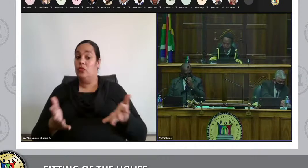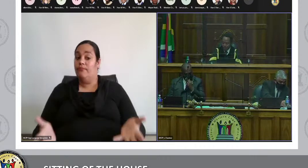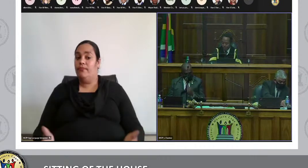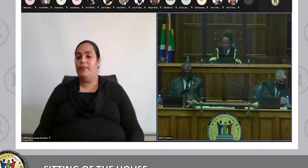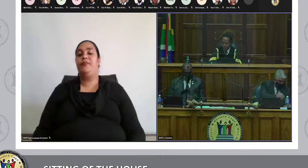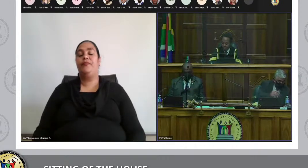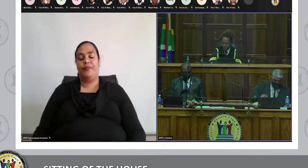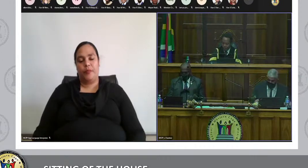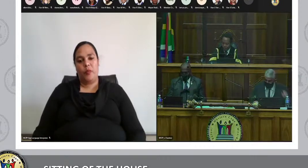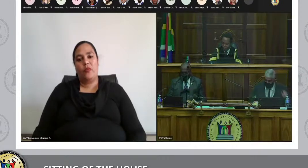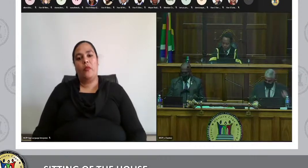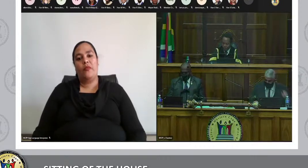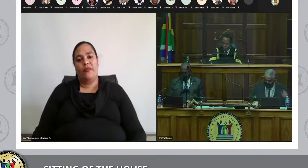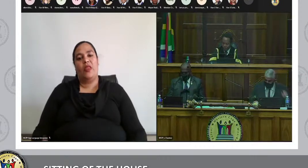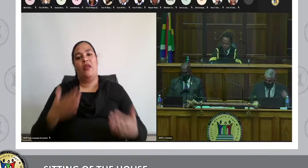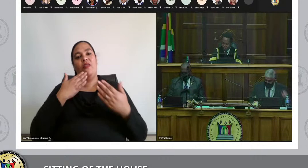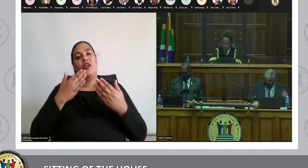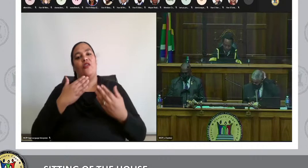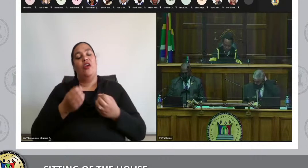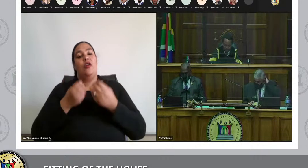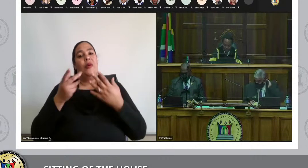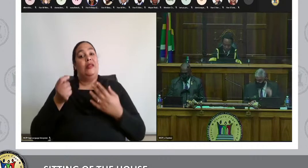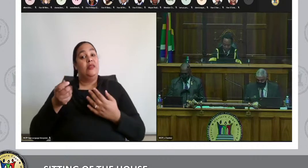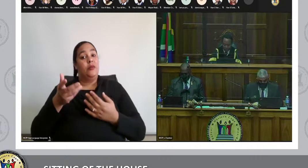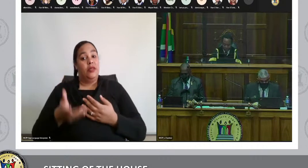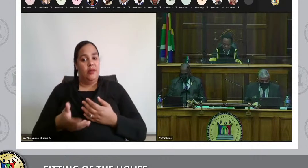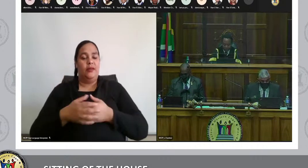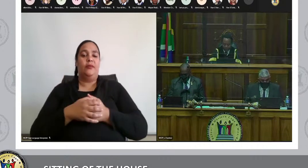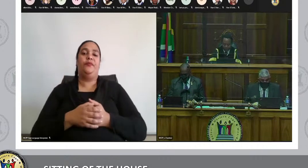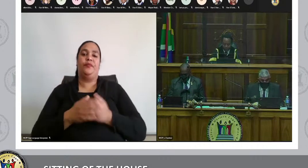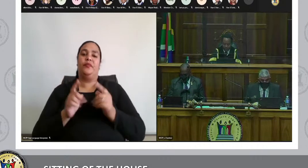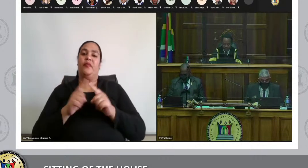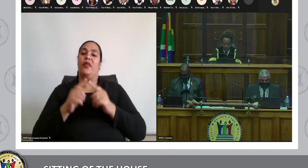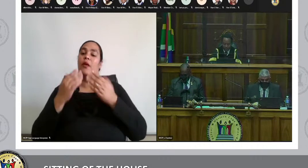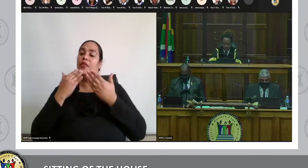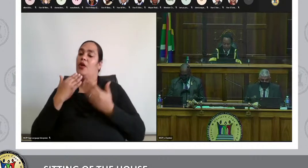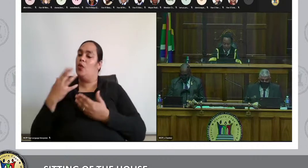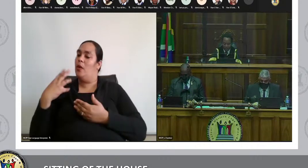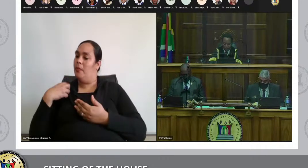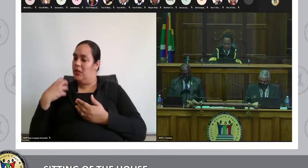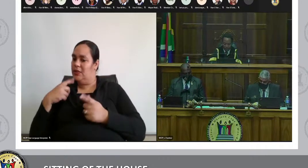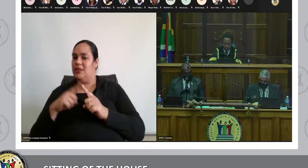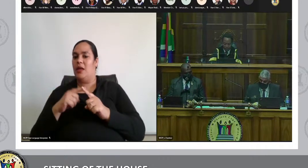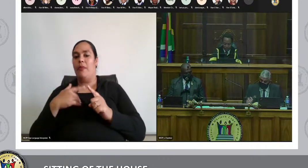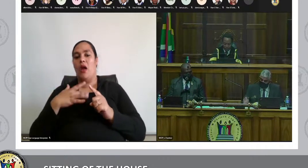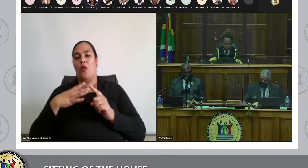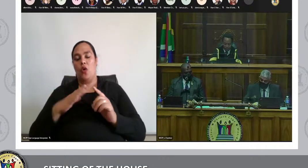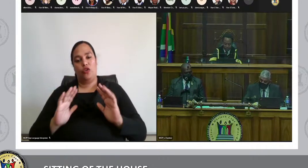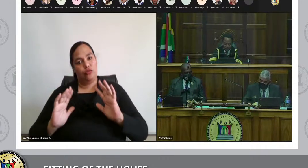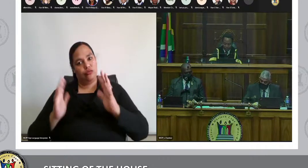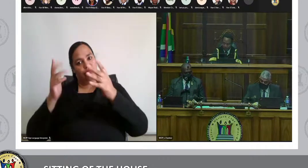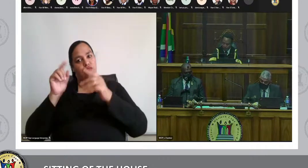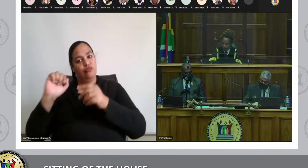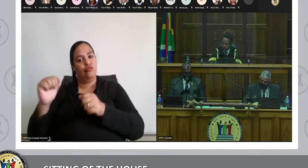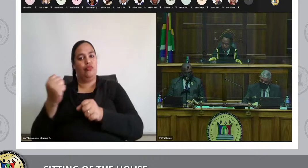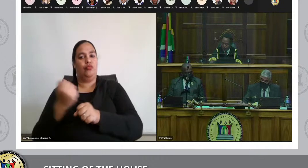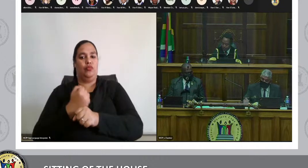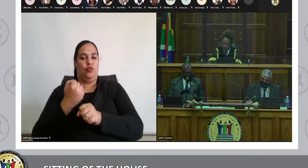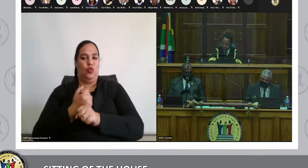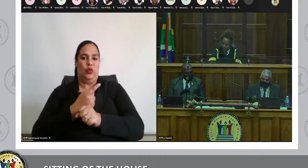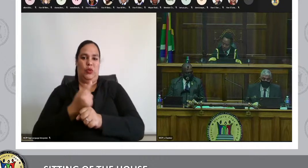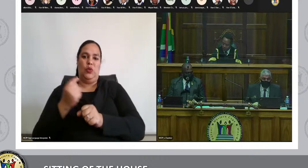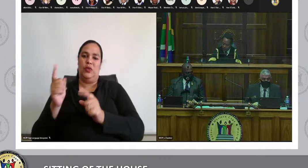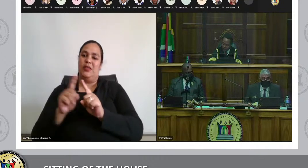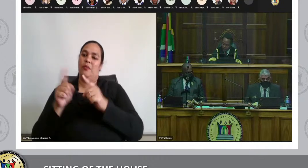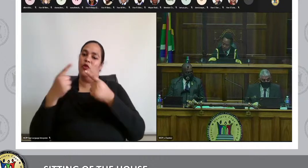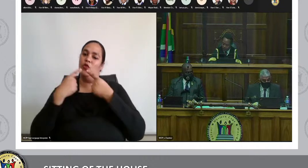Thank you very much, Speaker. And thanks to the Minister. And I also want to commend her on the statement that